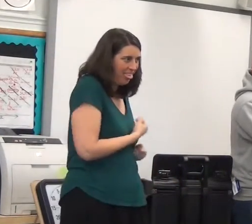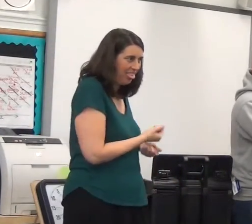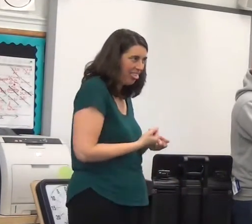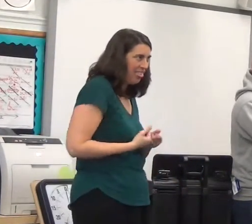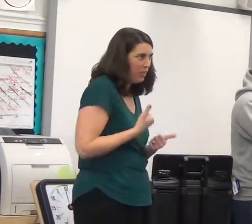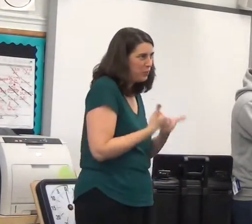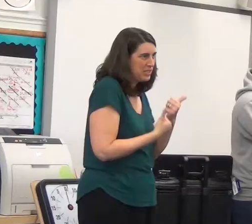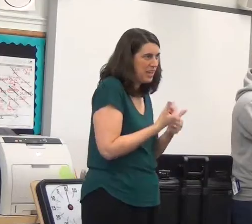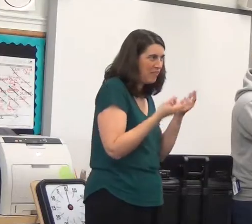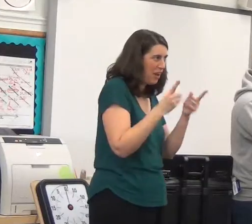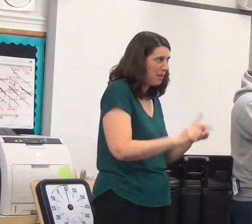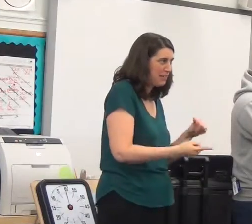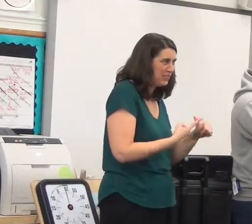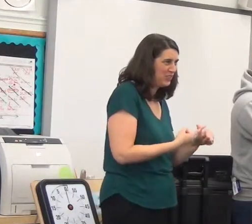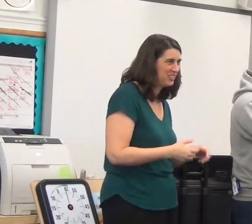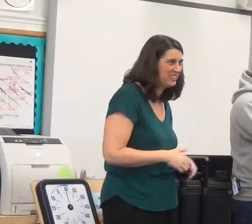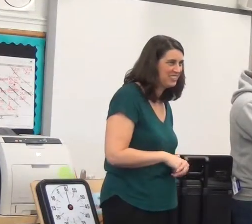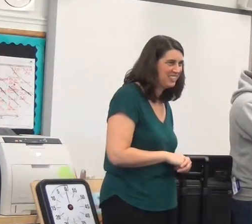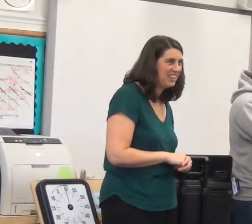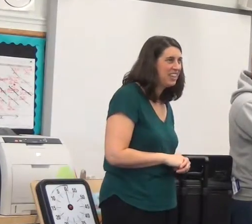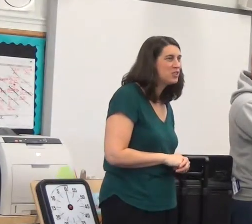Whichever comes first.